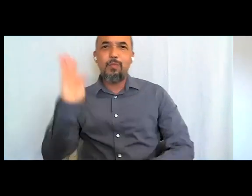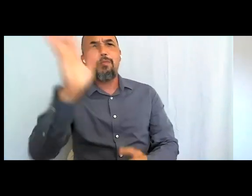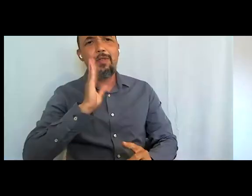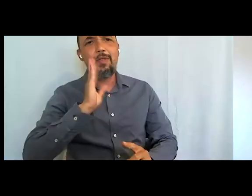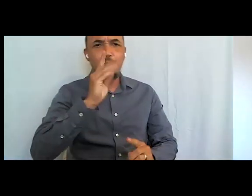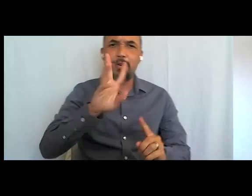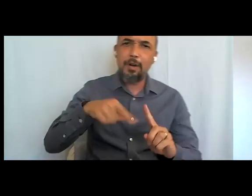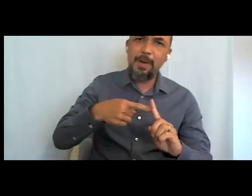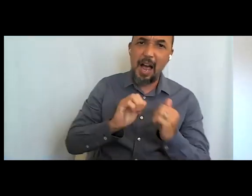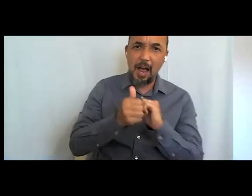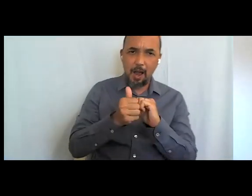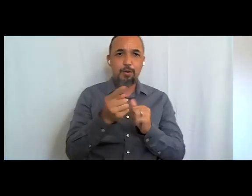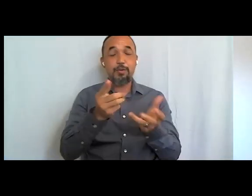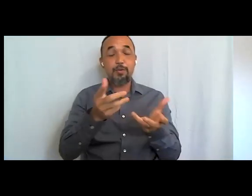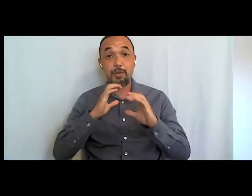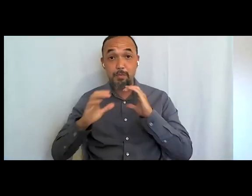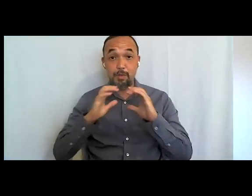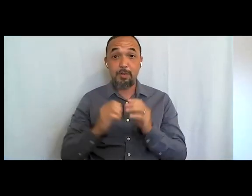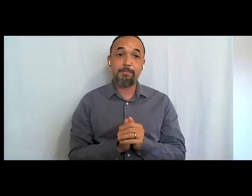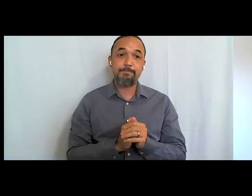want to communicate? And within that,